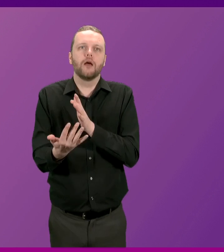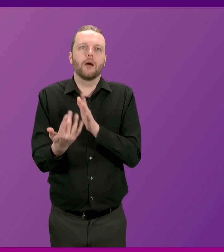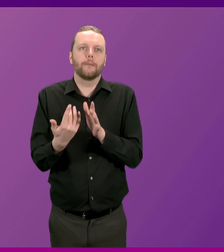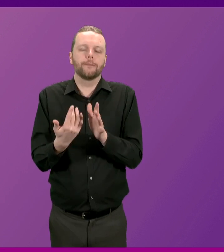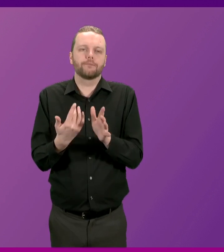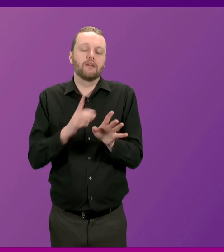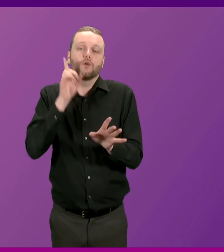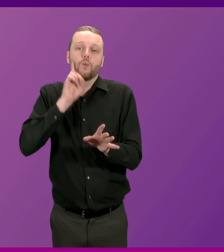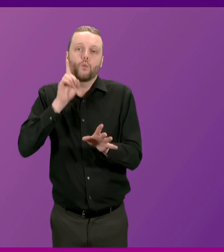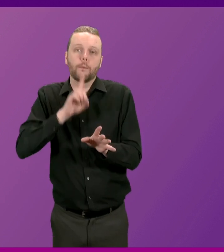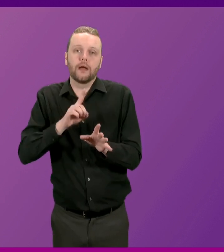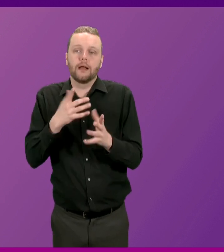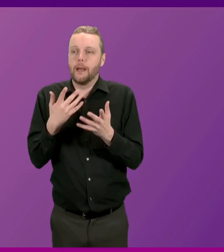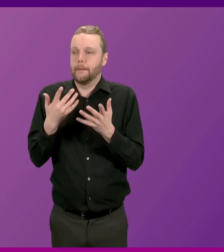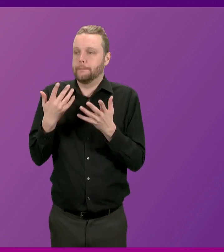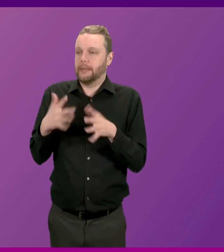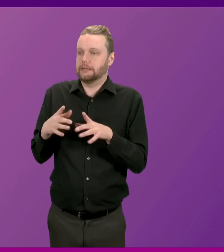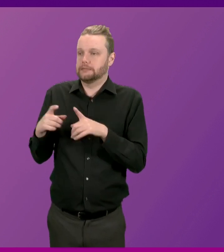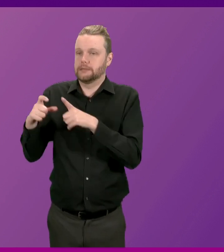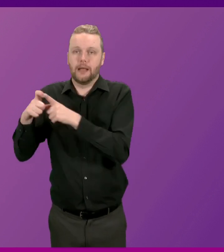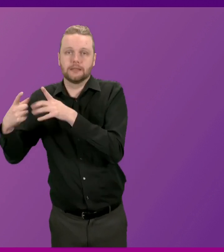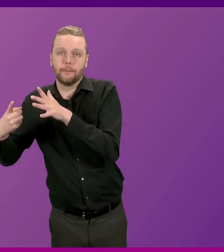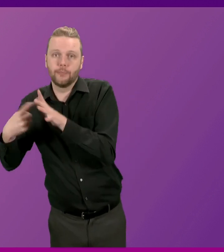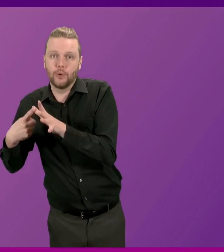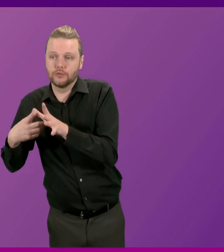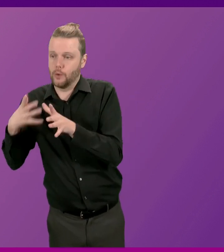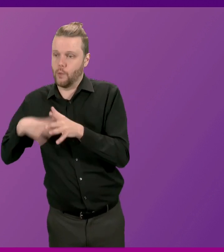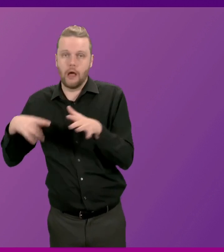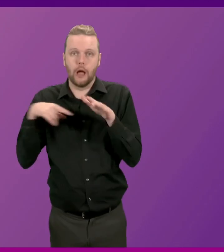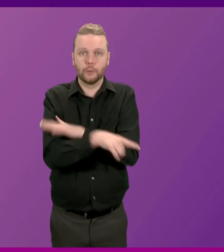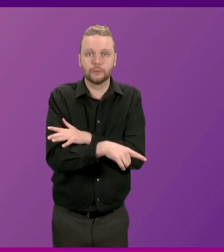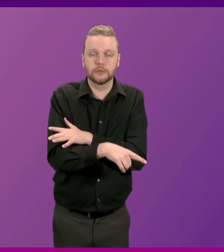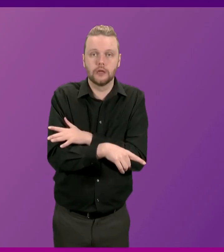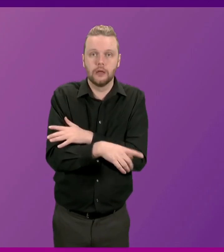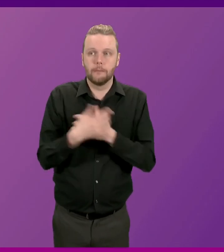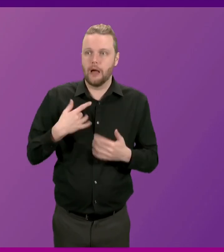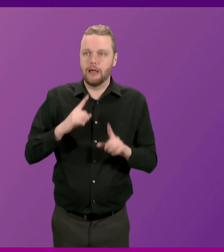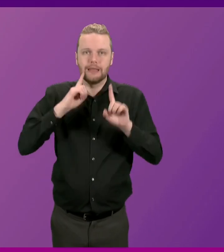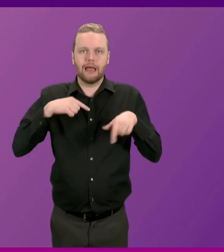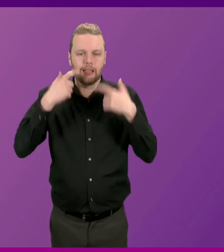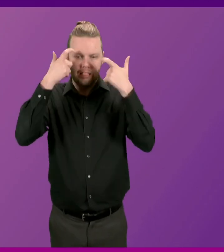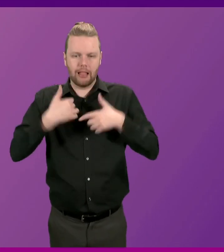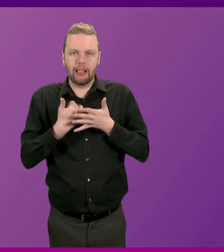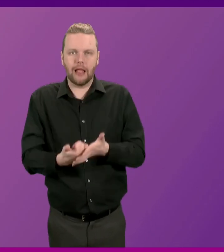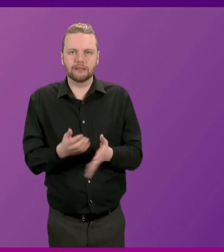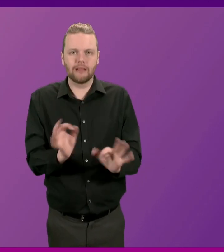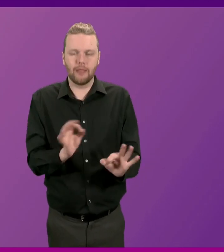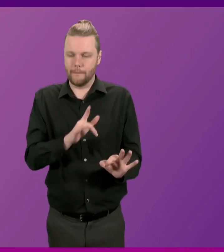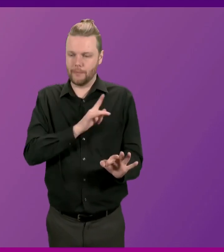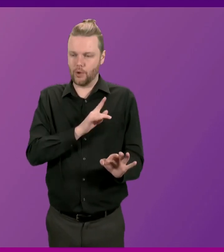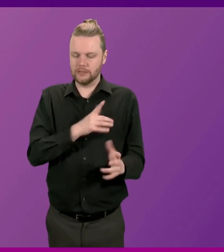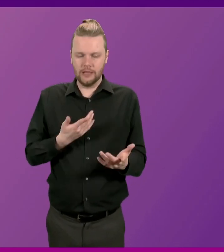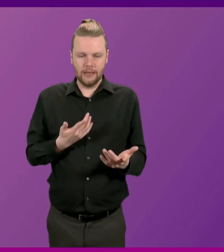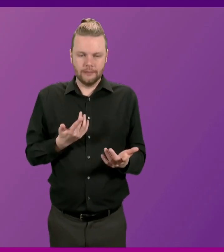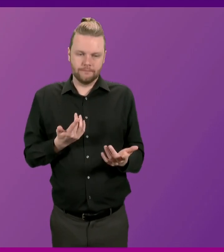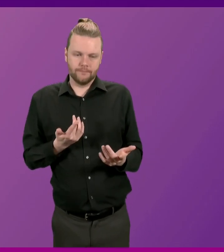woman fleeing domestic abuse can't get legal aid because of the financial... You're not